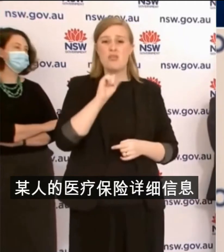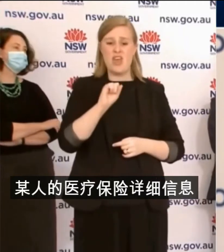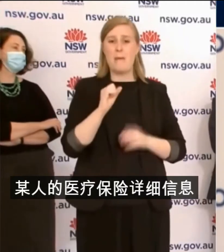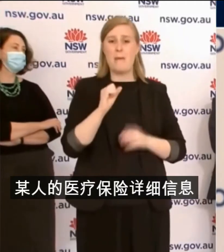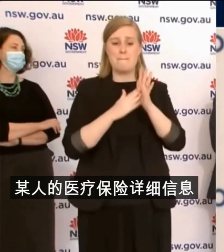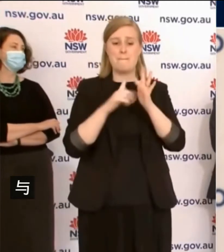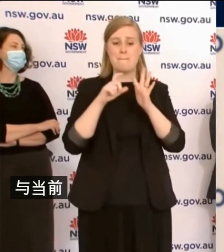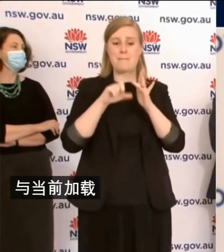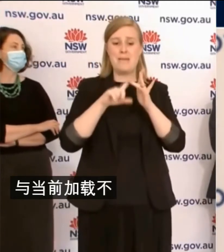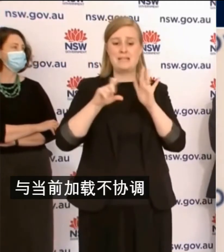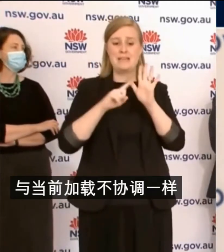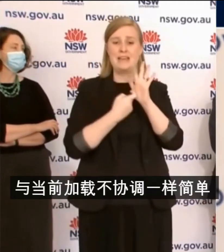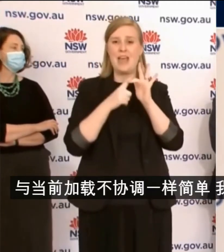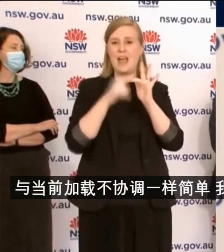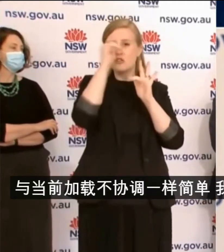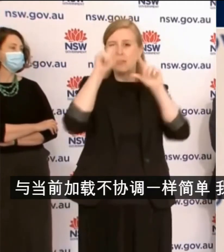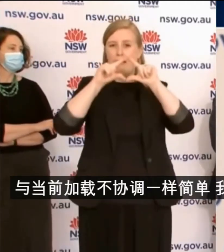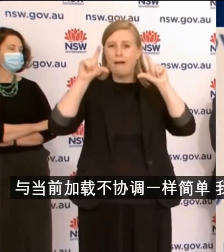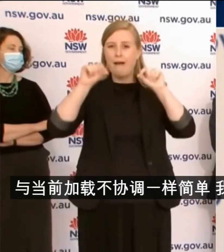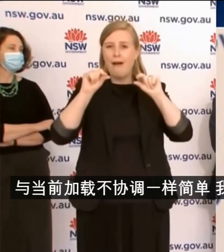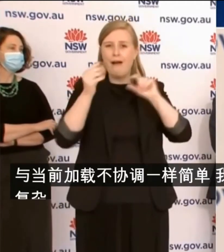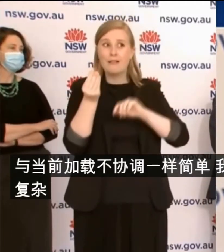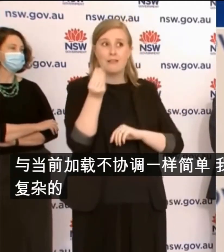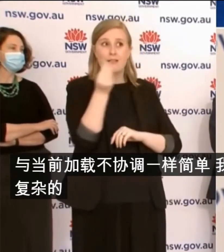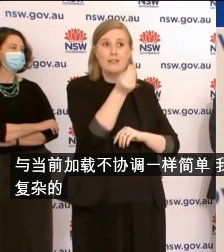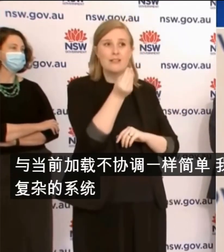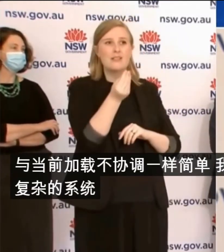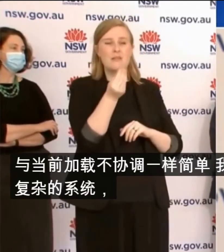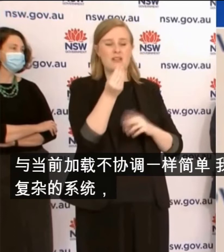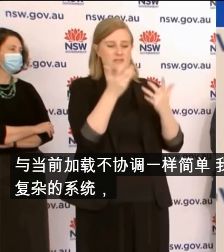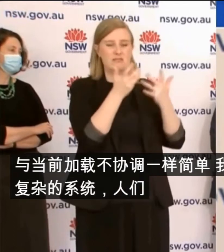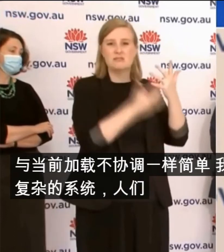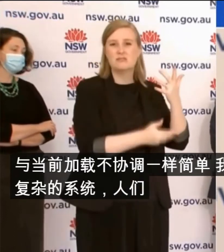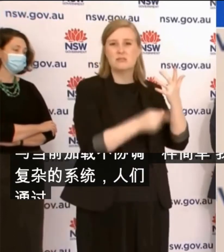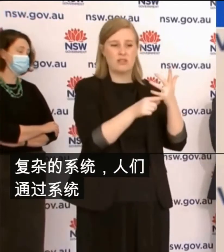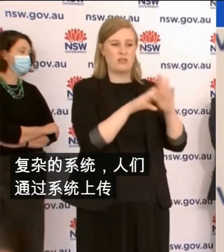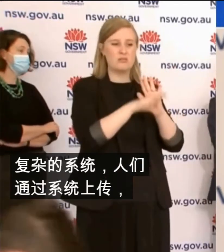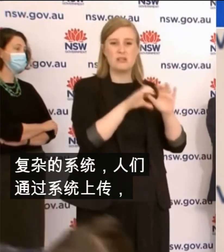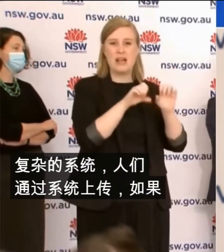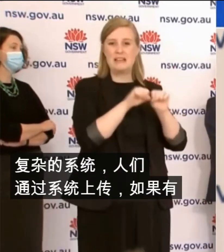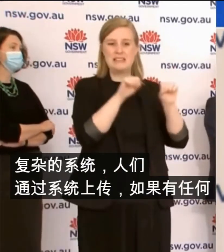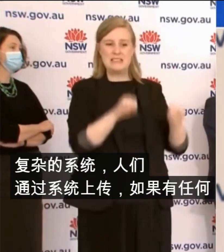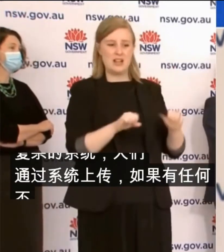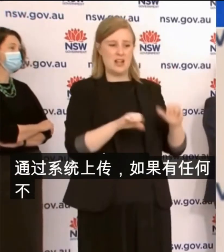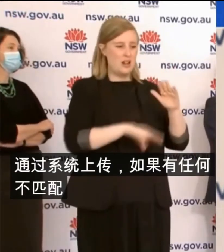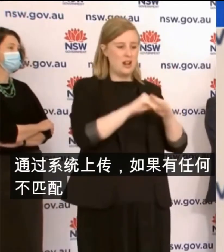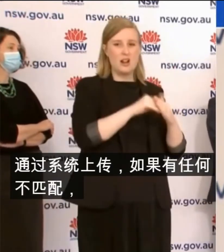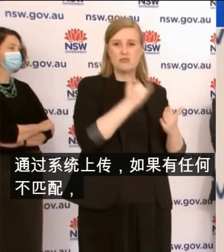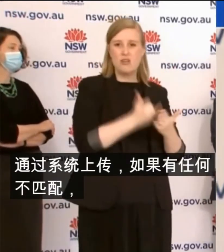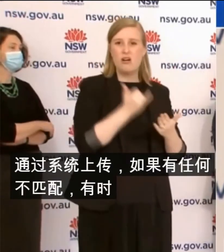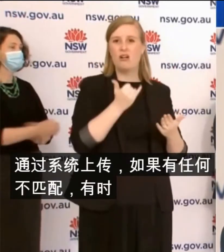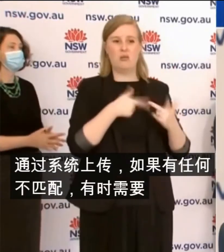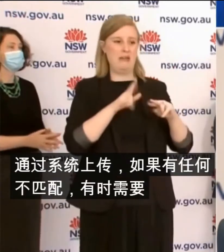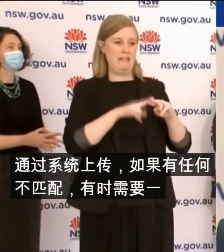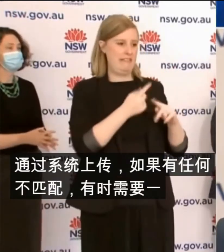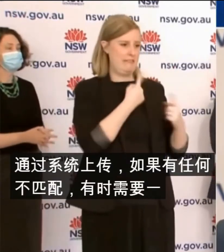with the current loading up. I mean, this is a complex system where people upload through the systems, and if there is any mismatch, sometimes